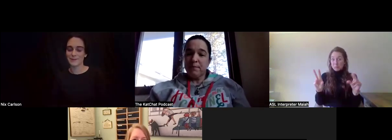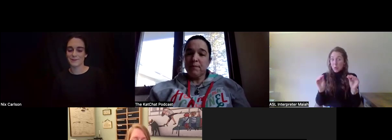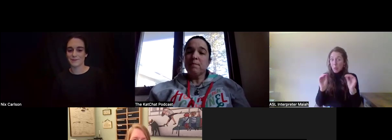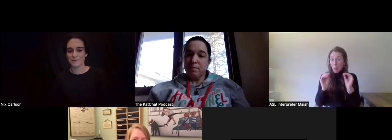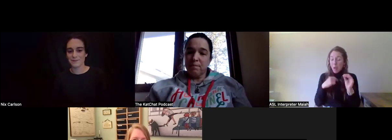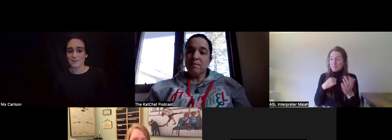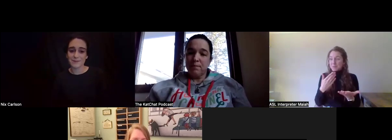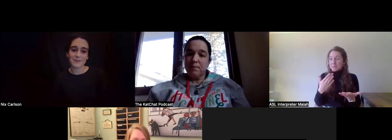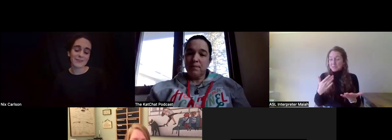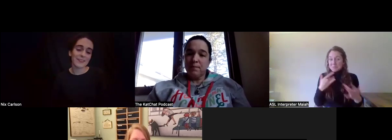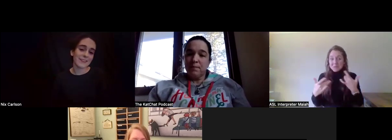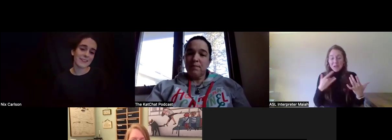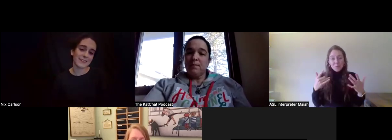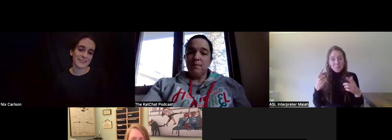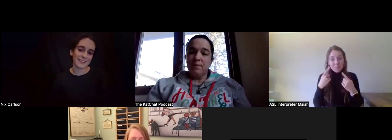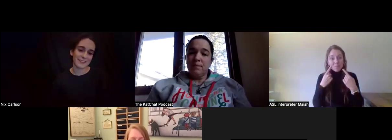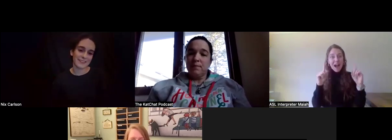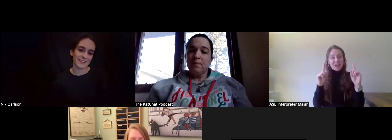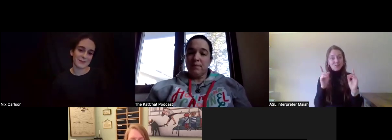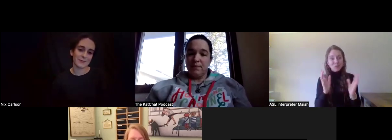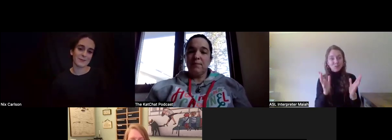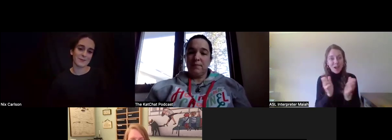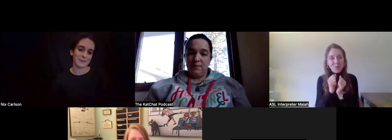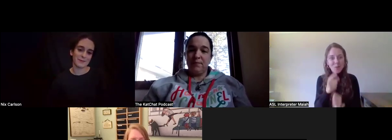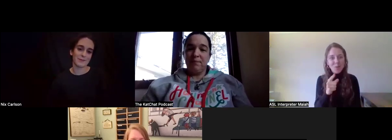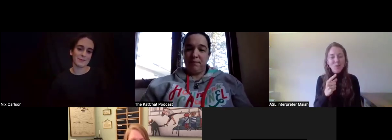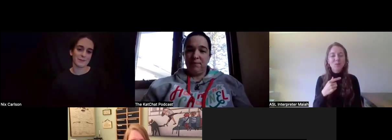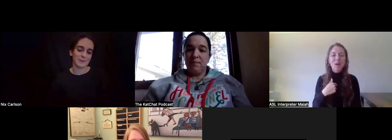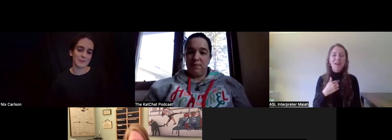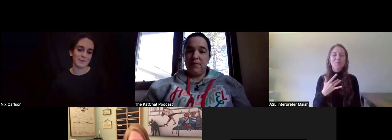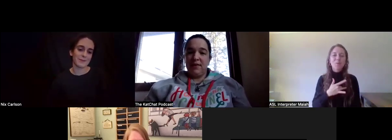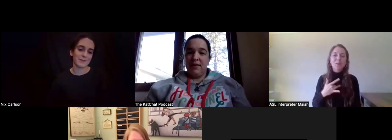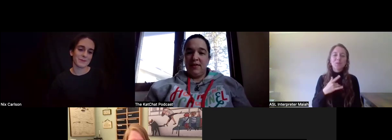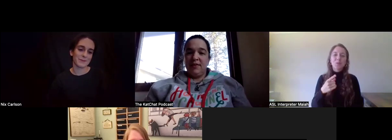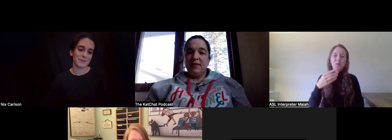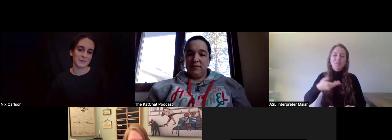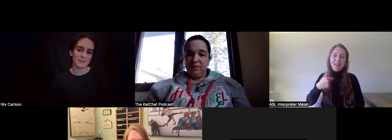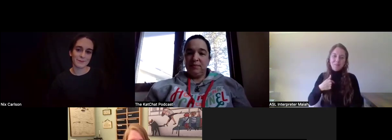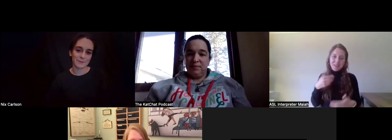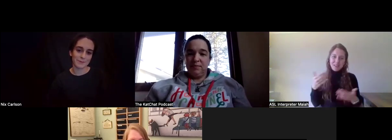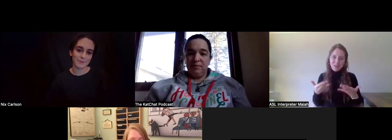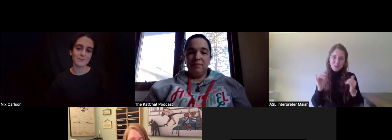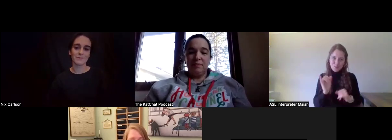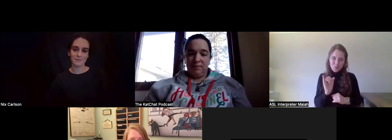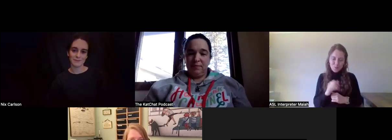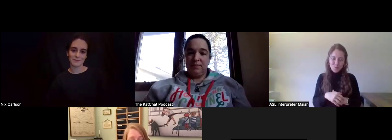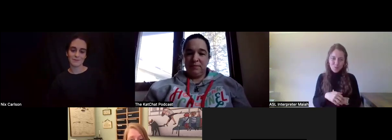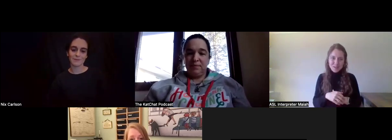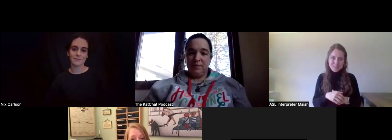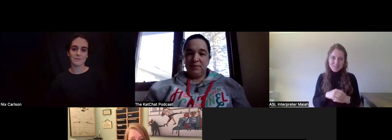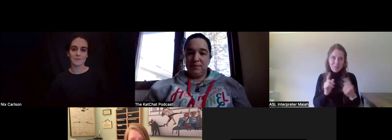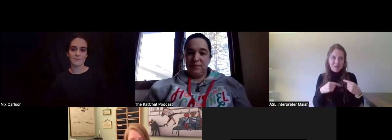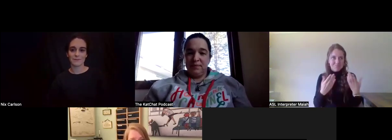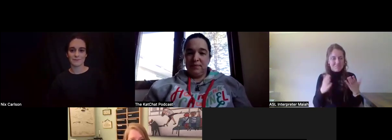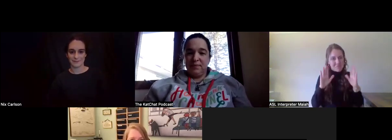get a chance to talk with you, and I really appreciate you inviting me here too. It's been wonderful. Let's do it